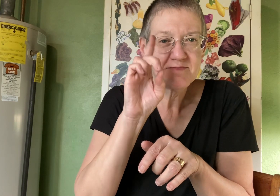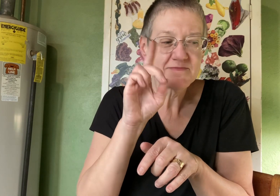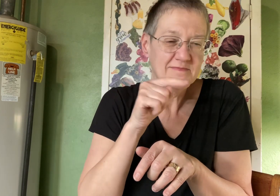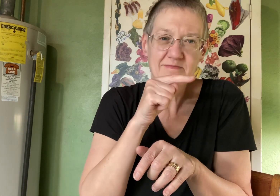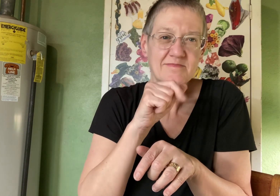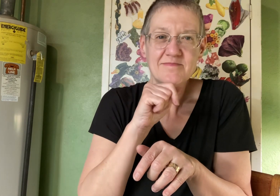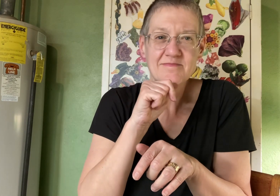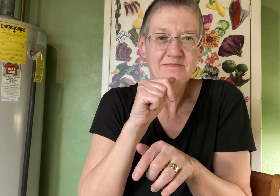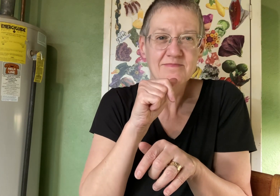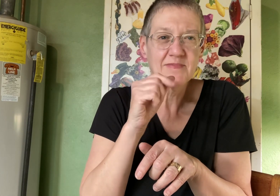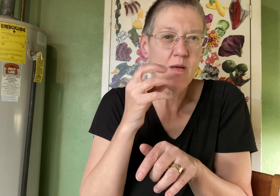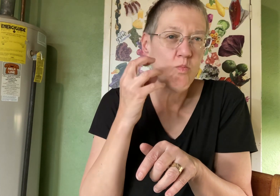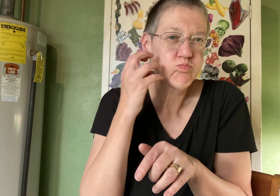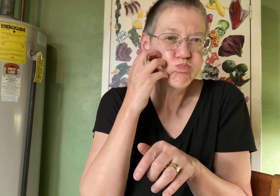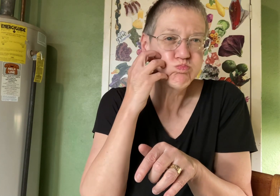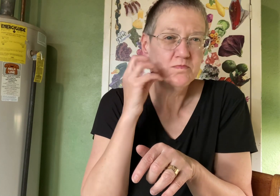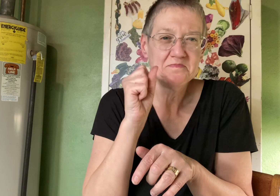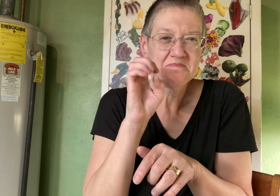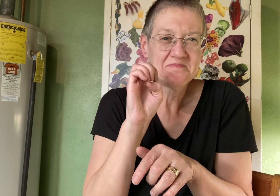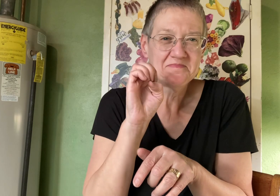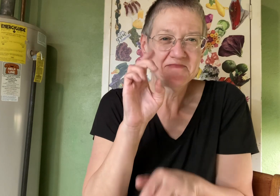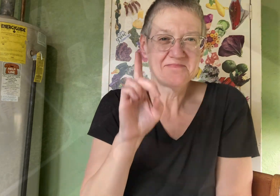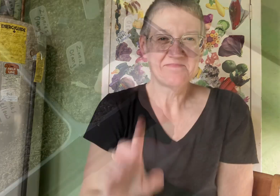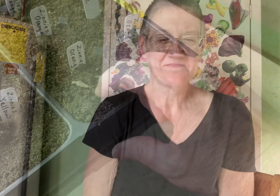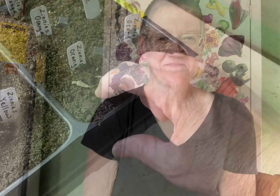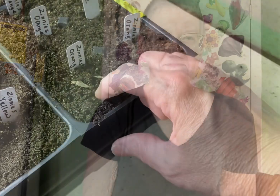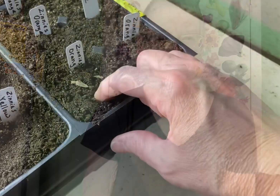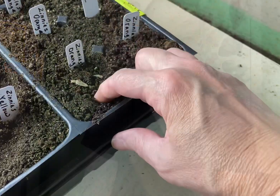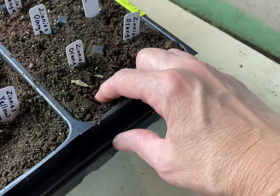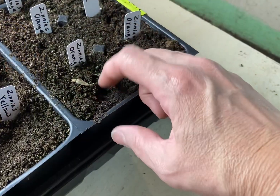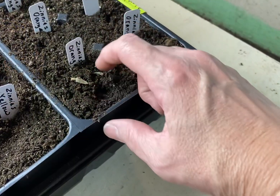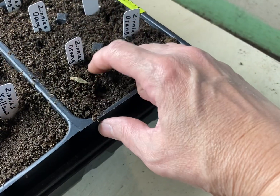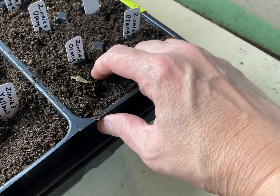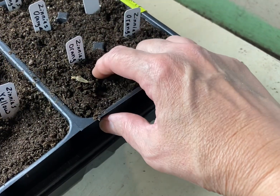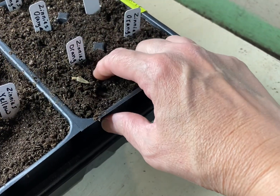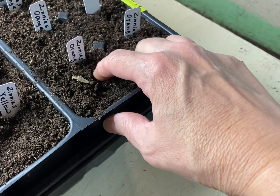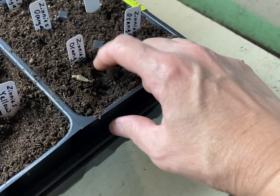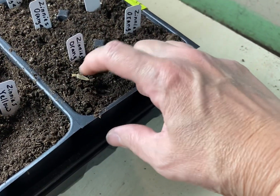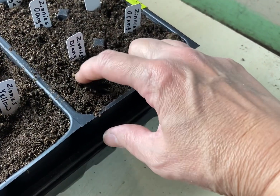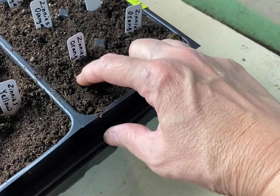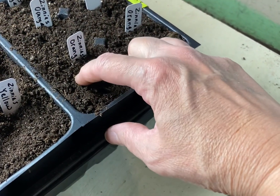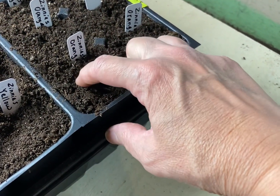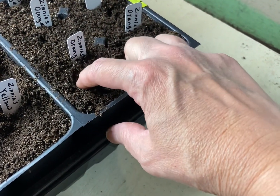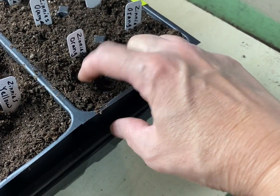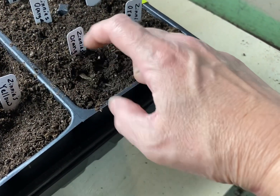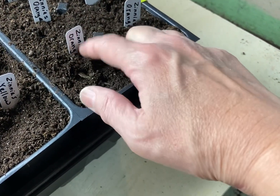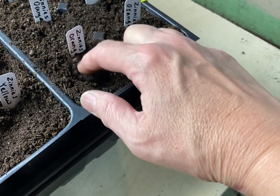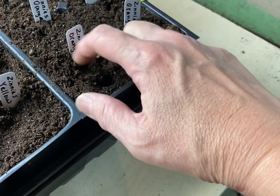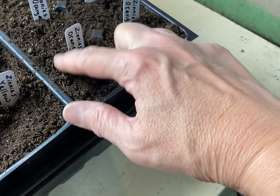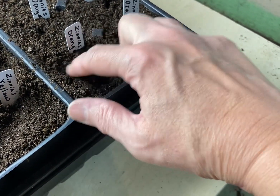double of the depth of their width. They're not a thick seed.